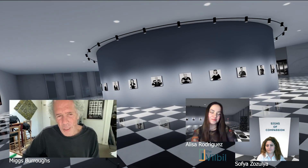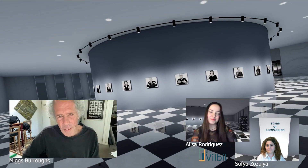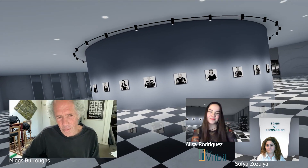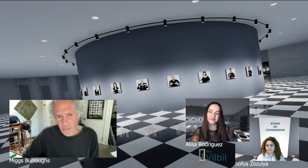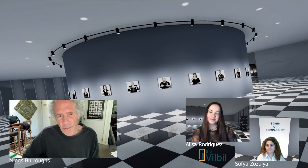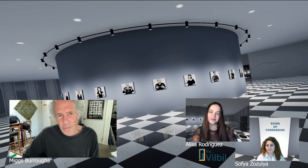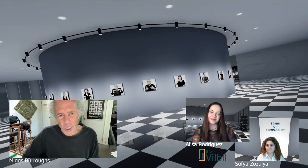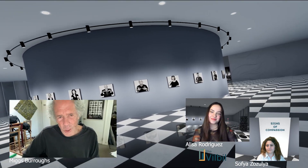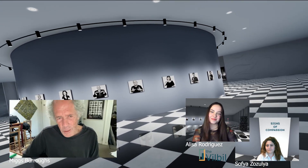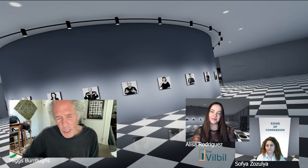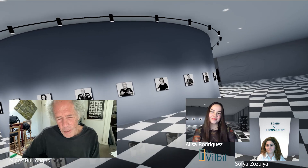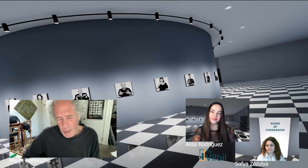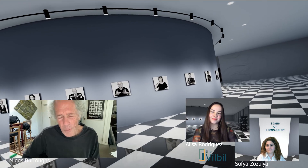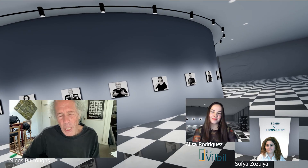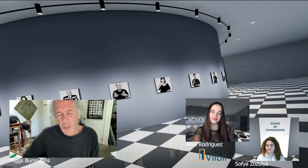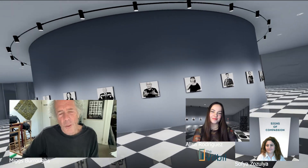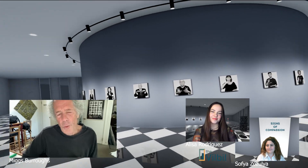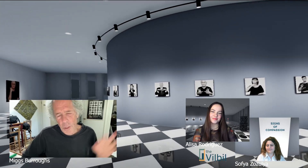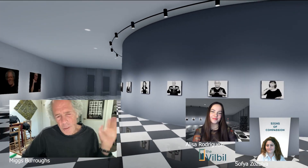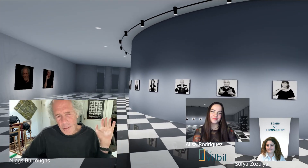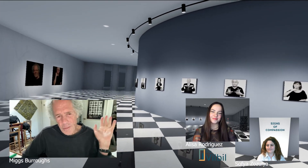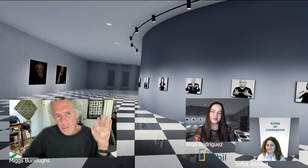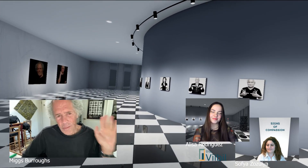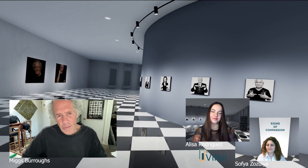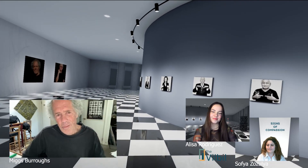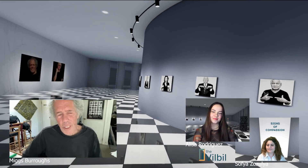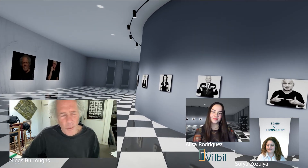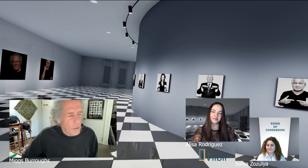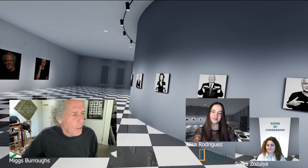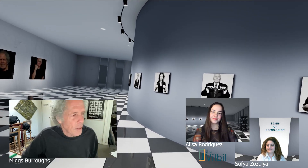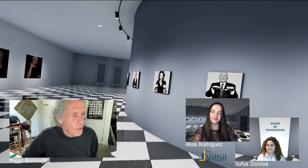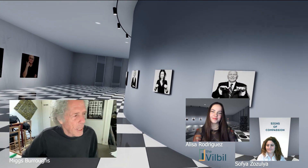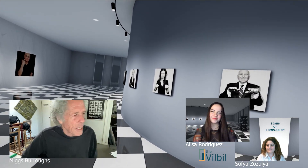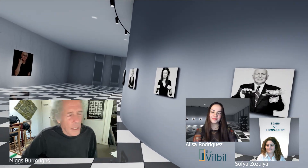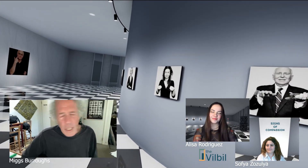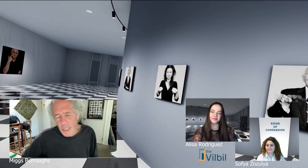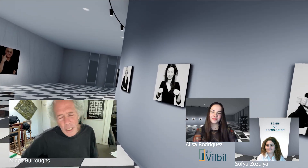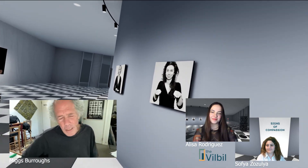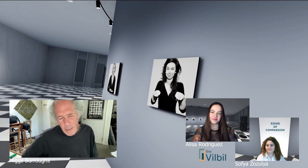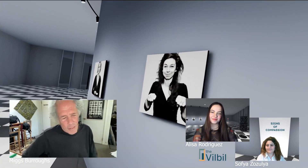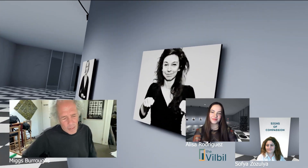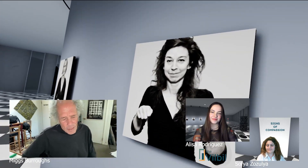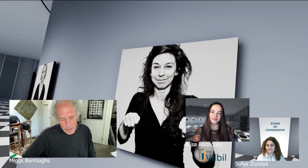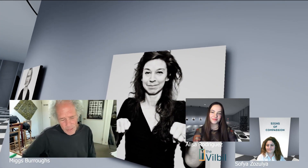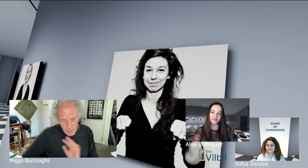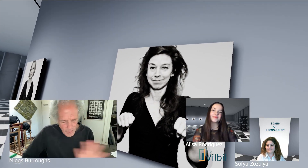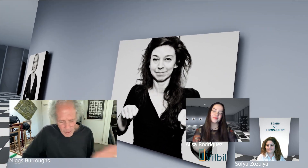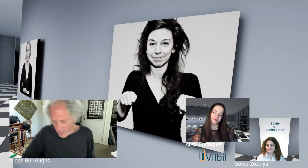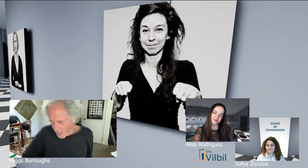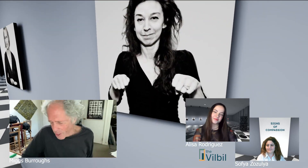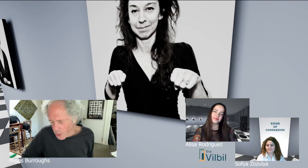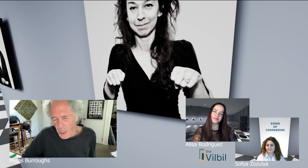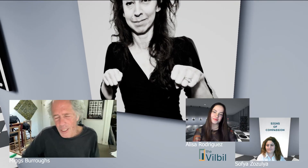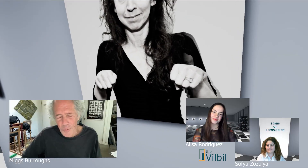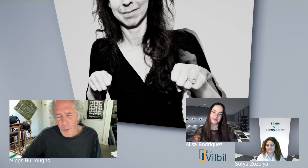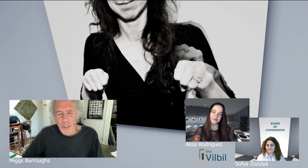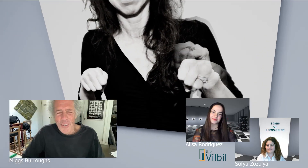be. I mean, I used to work, day and night, and not doing that anymore.